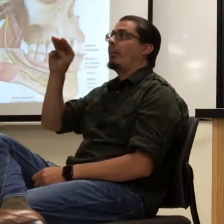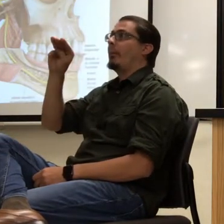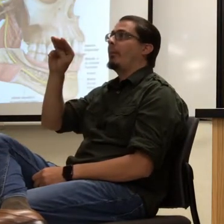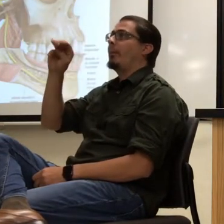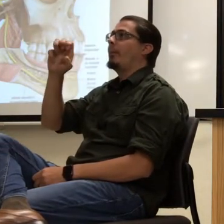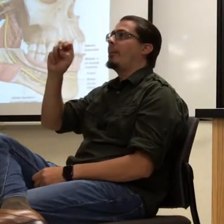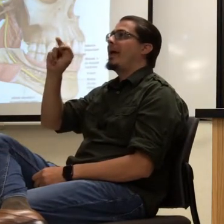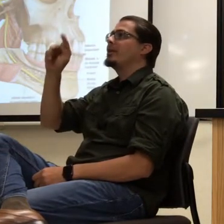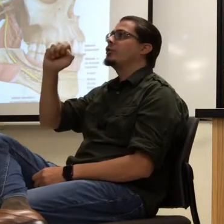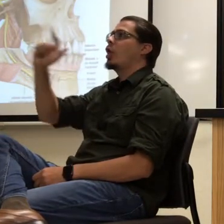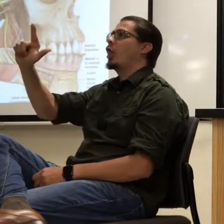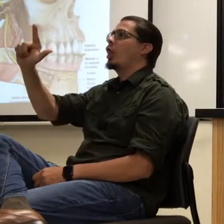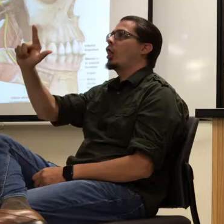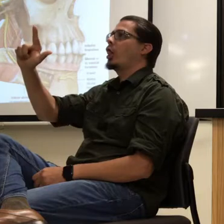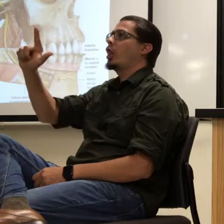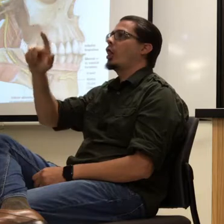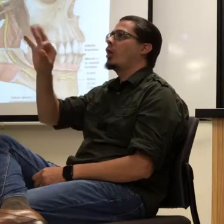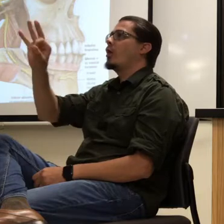forming